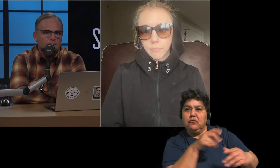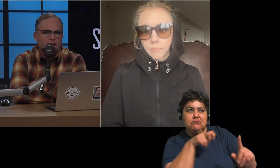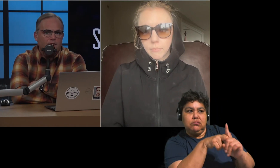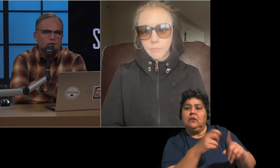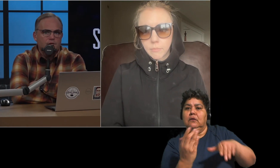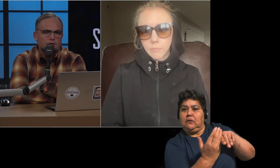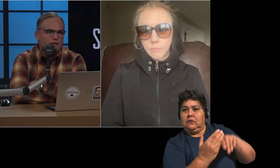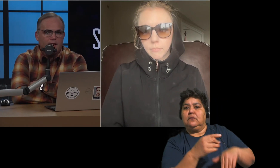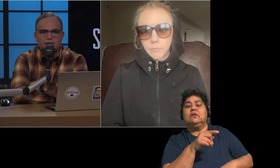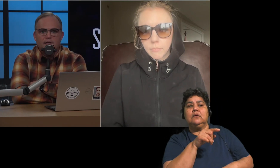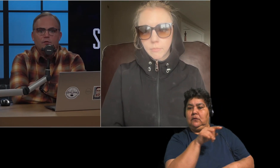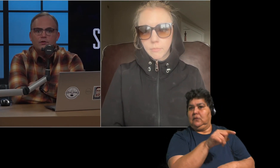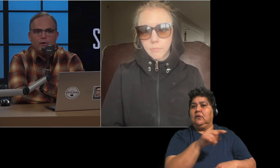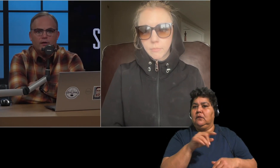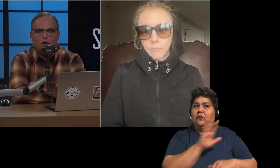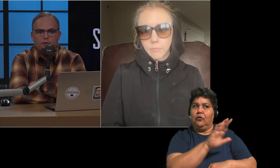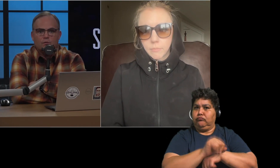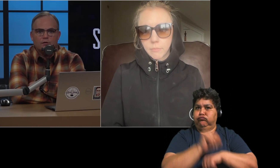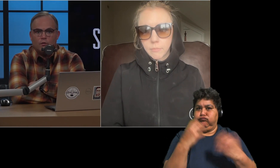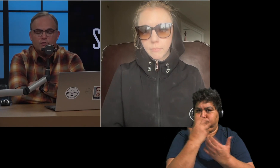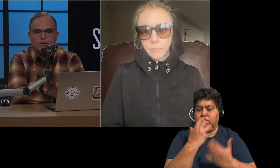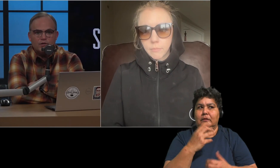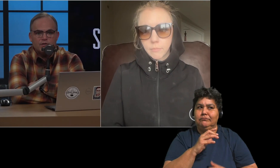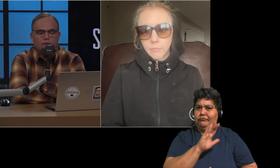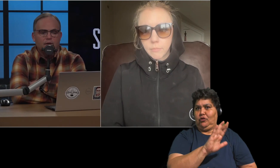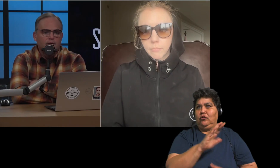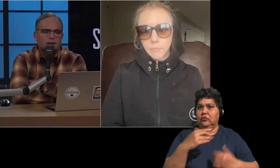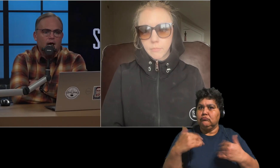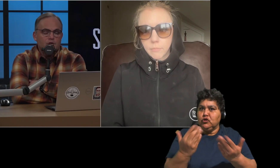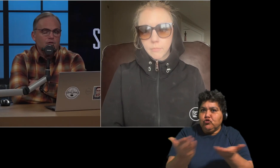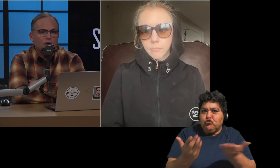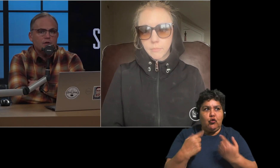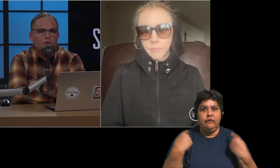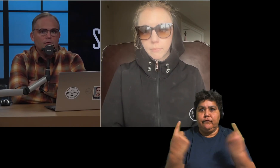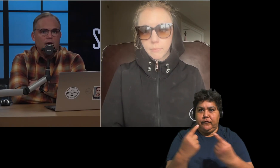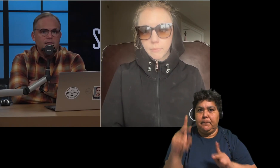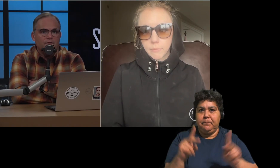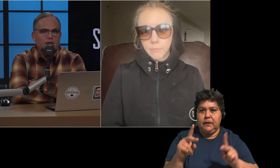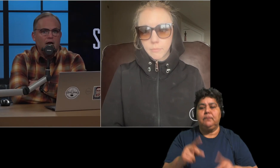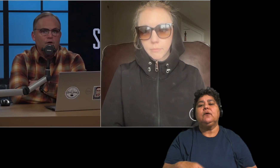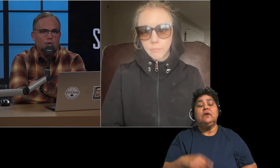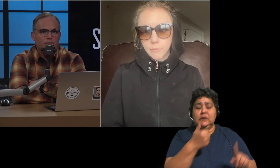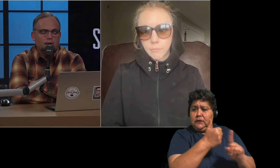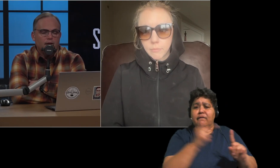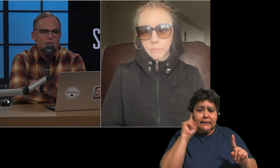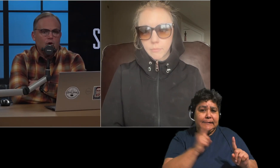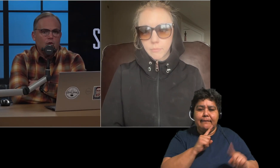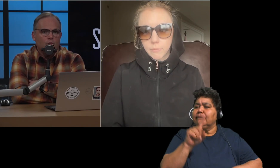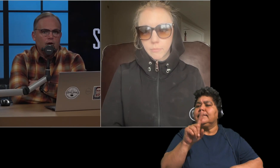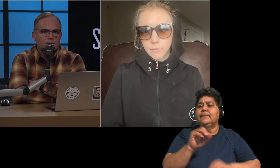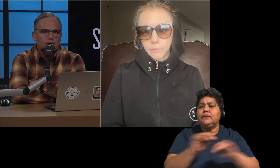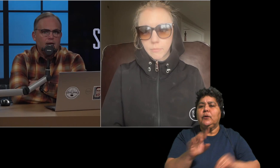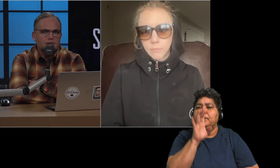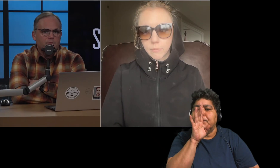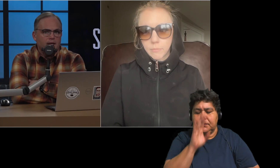to intimidate her so that she can't continue doing the yeoman's work, the Lord's work that she's doing. She's also deaf and nonverbal. So